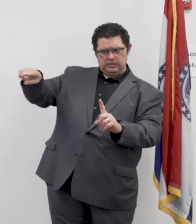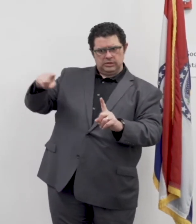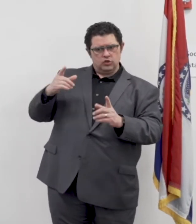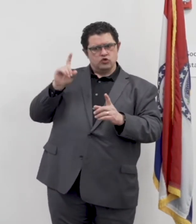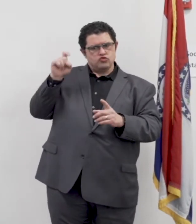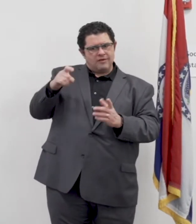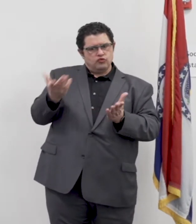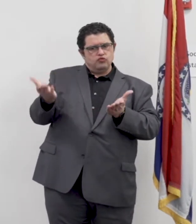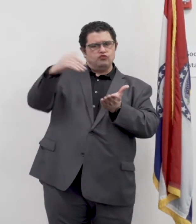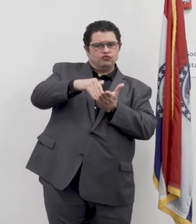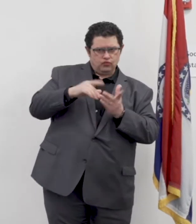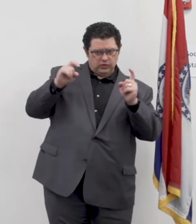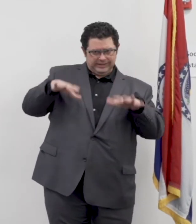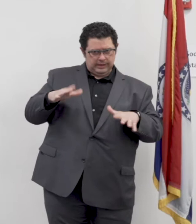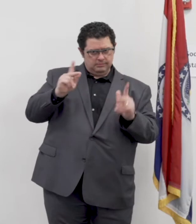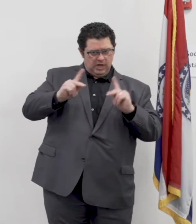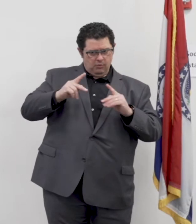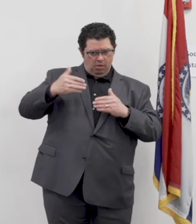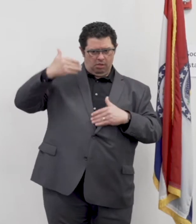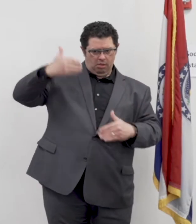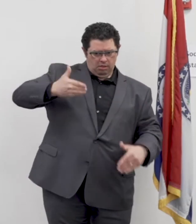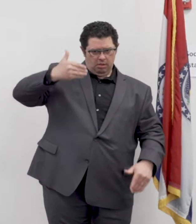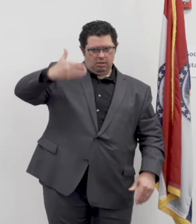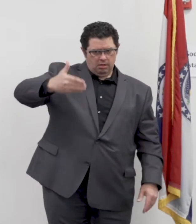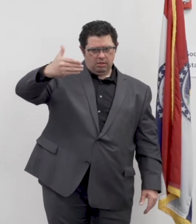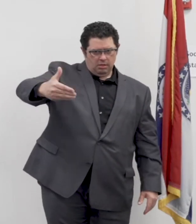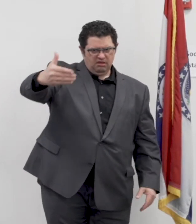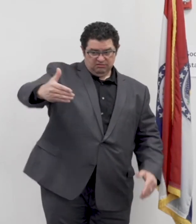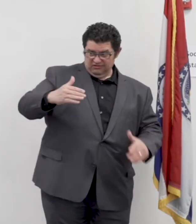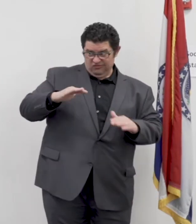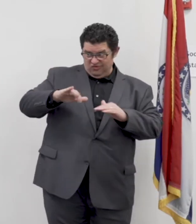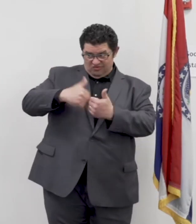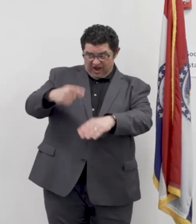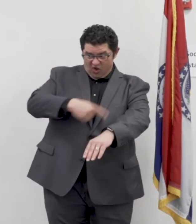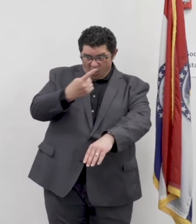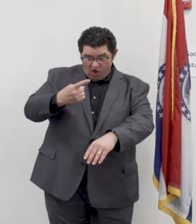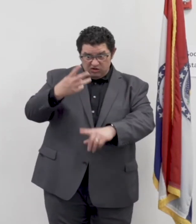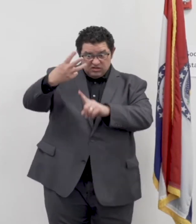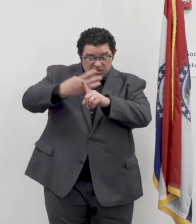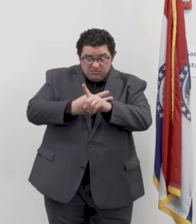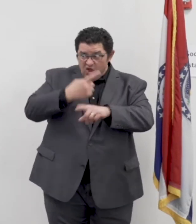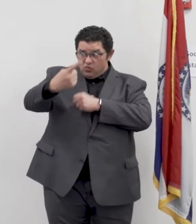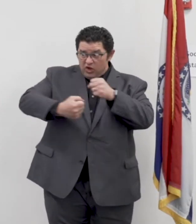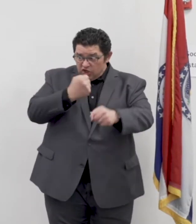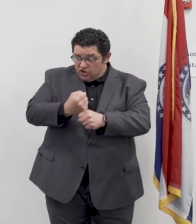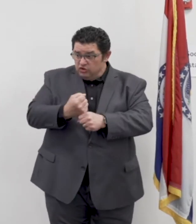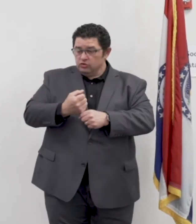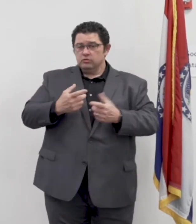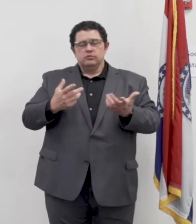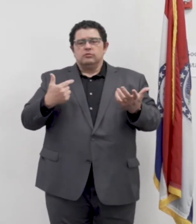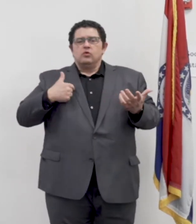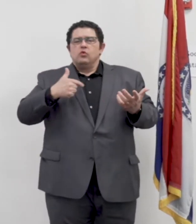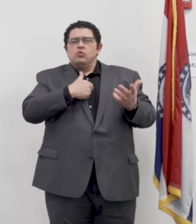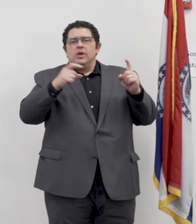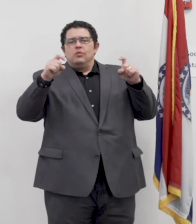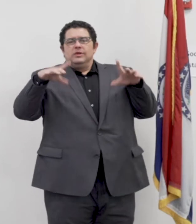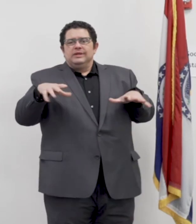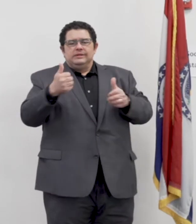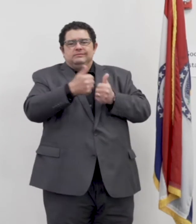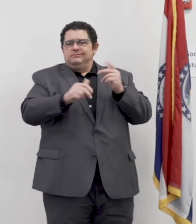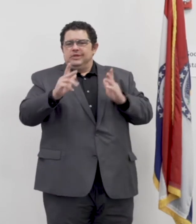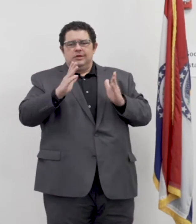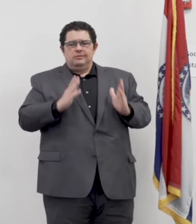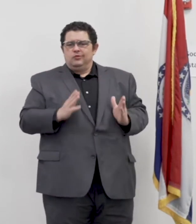retest people multiple times over how long of a period? 6 months, a year? Well, we would test anyone who develops